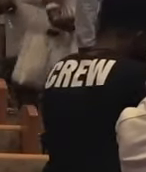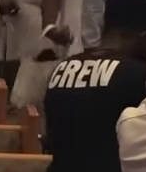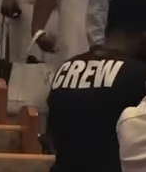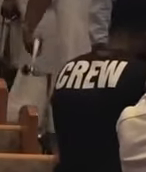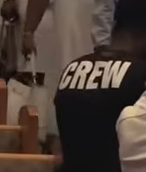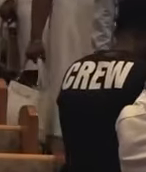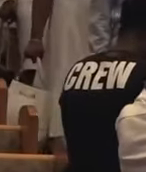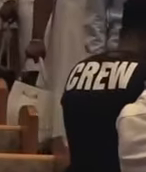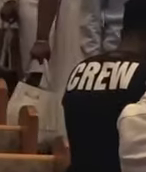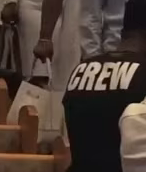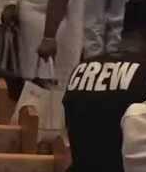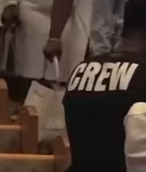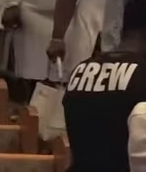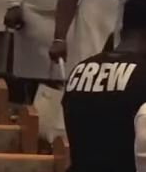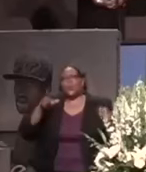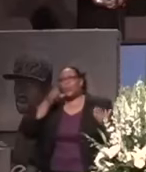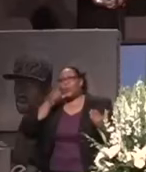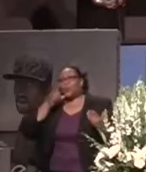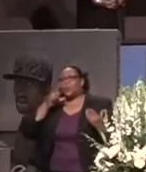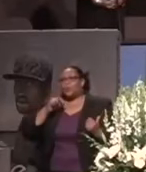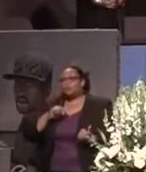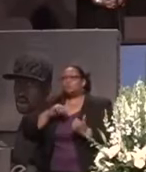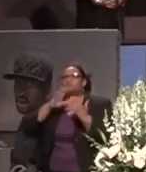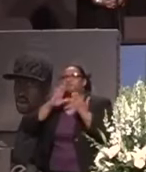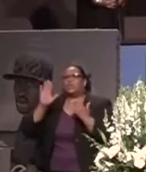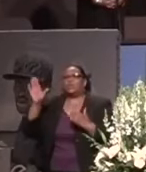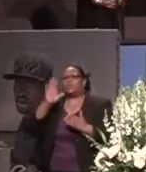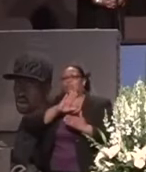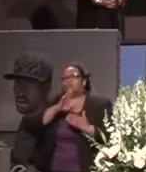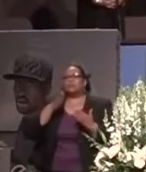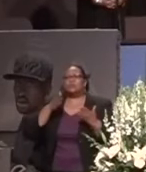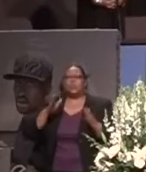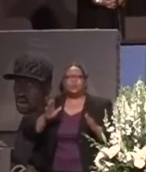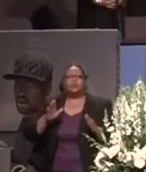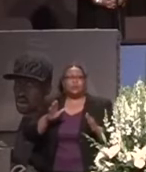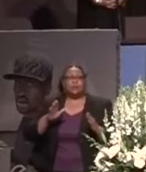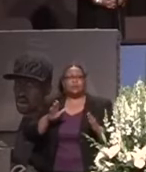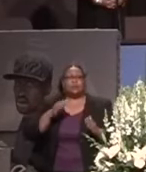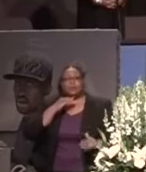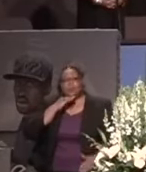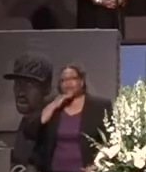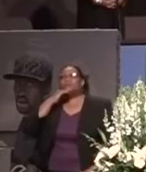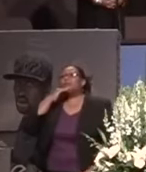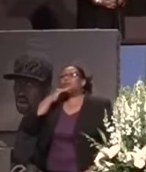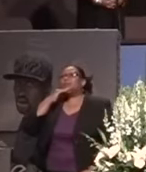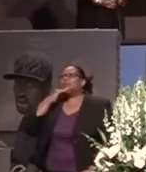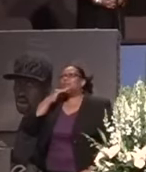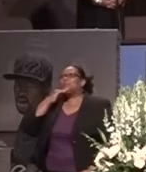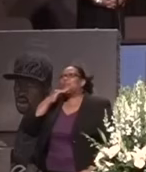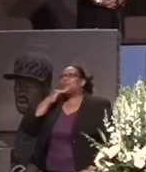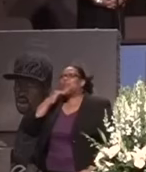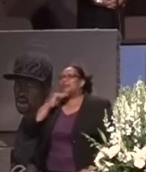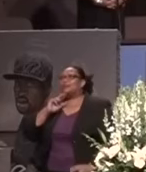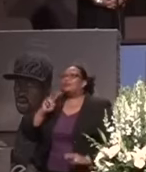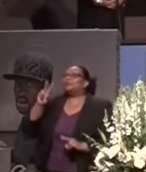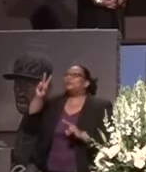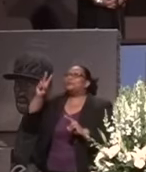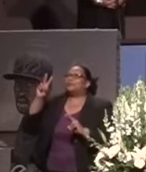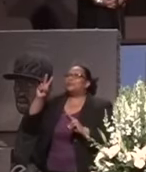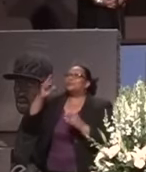him, that seek thy face, oh Jacob. Lift up your heads, oh ye gates.